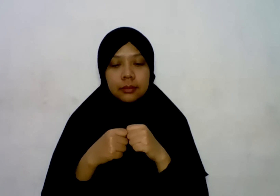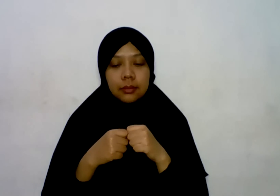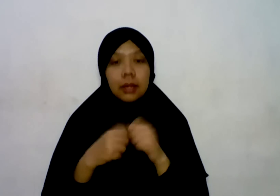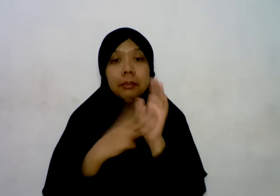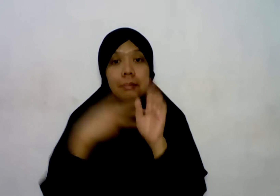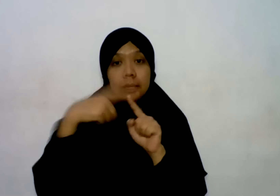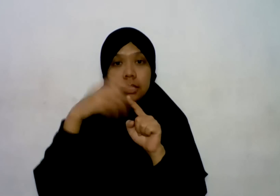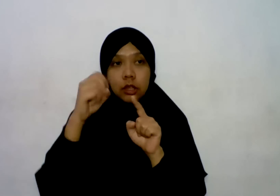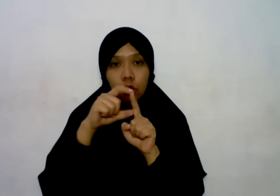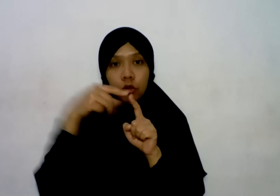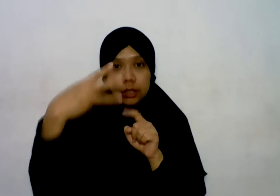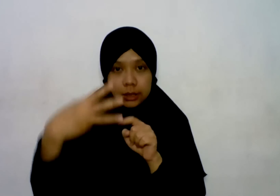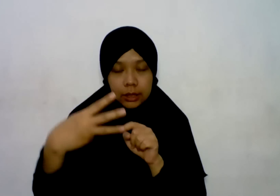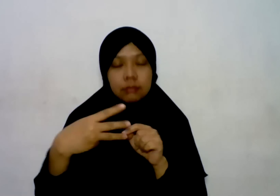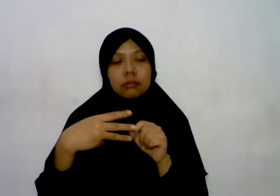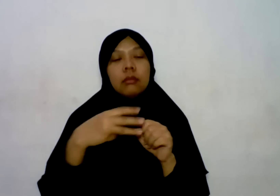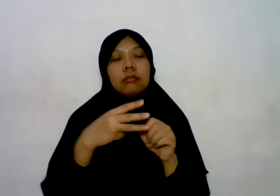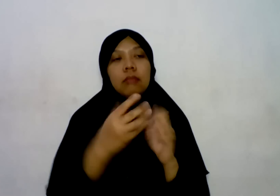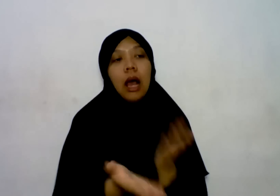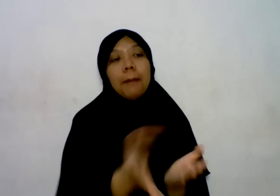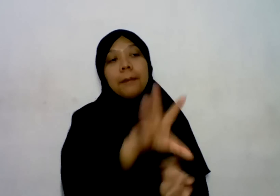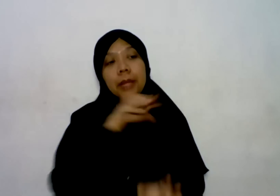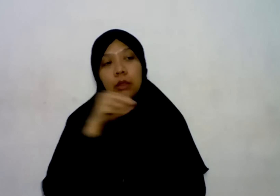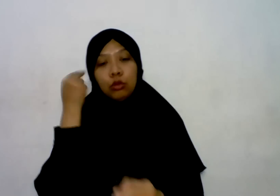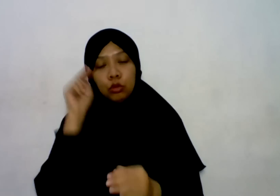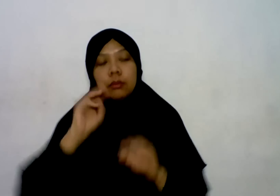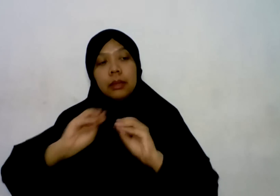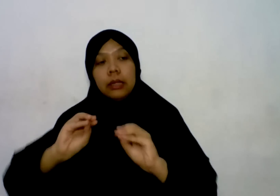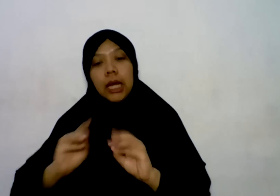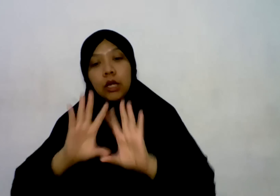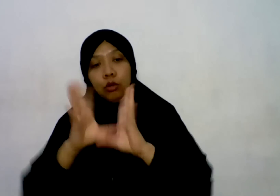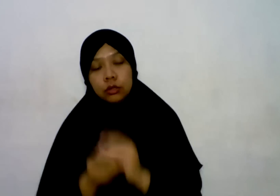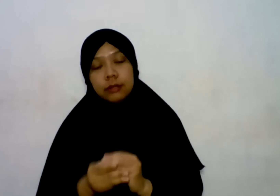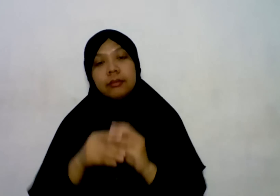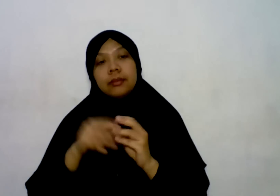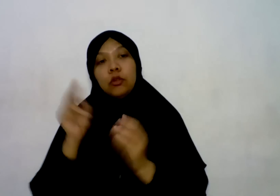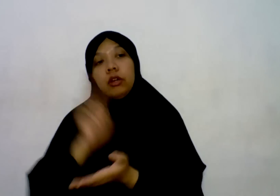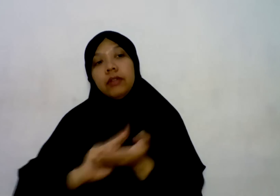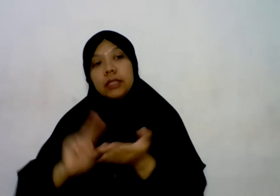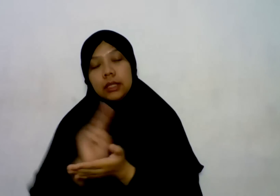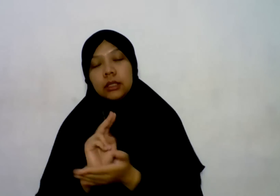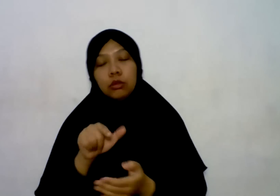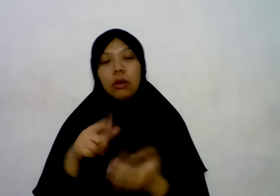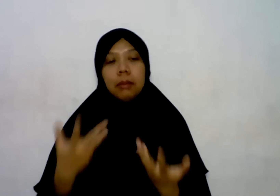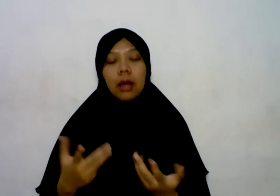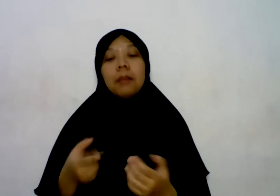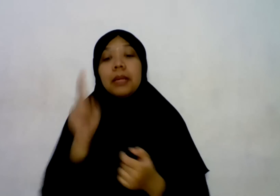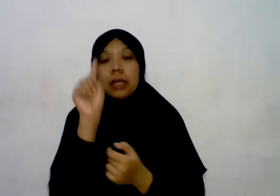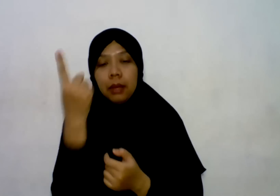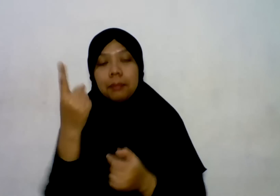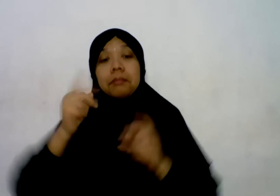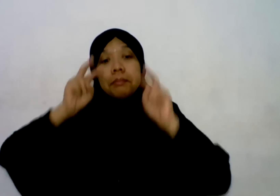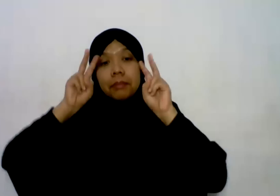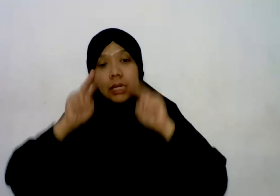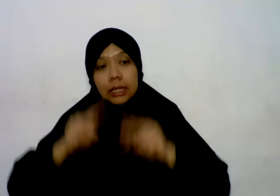the university is something called co-production, which comes from community-based research, which comes